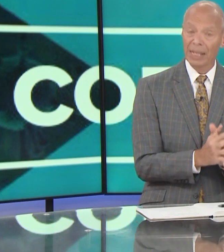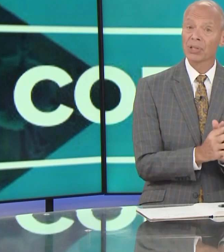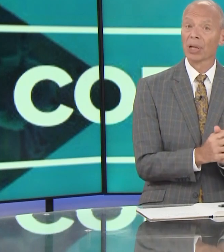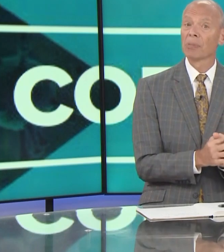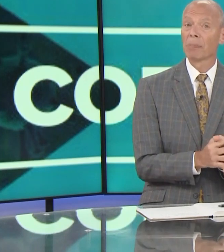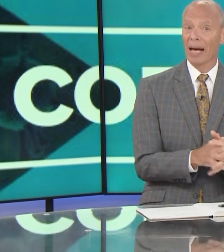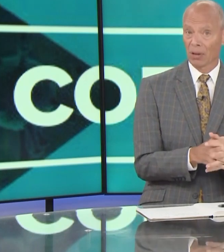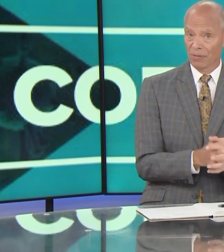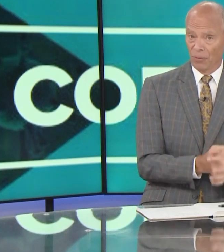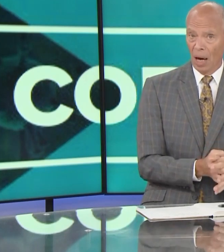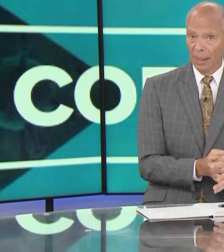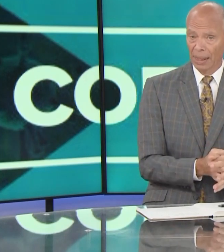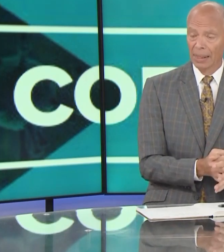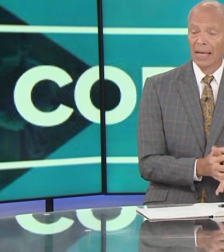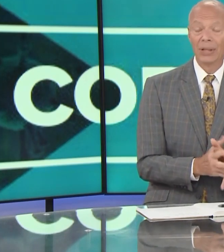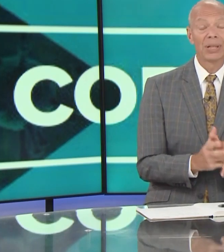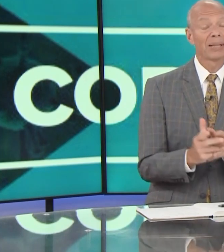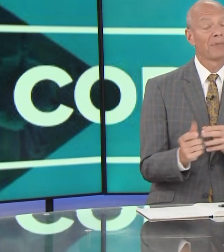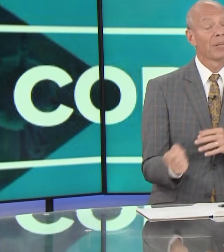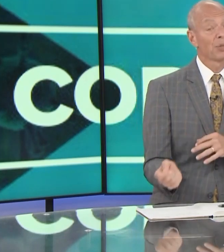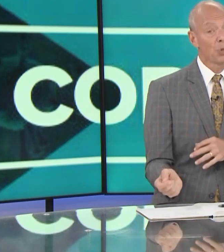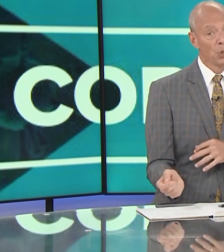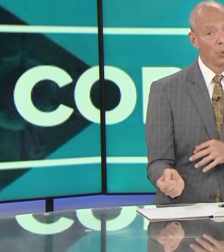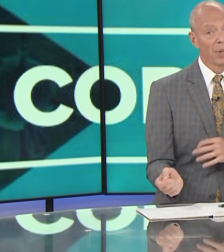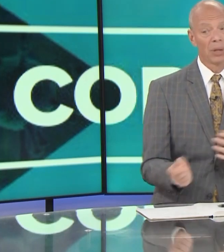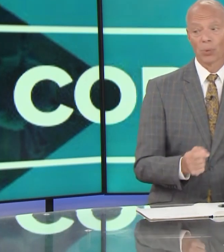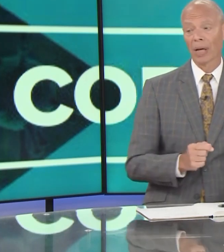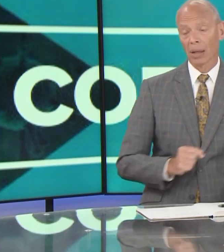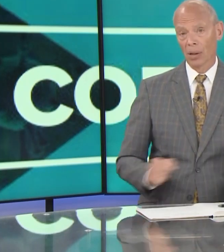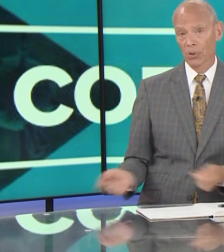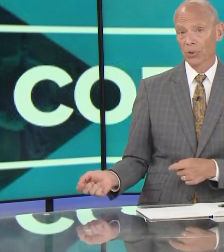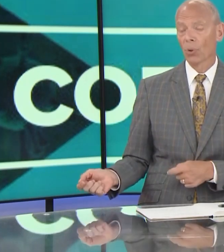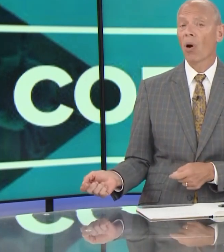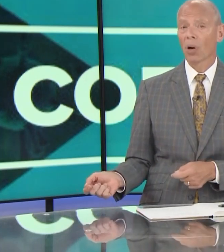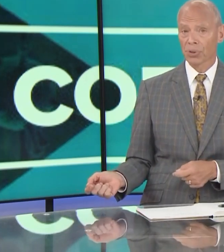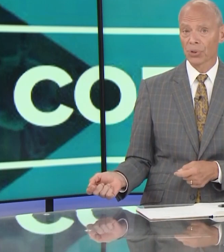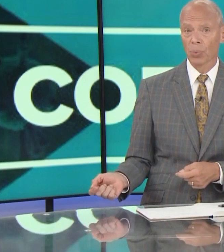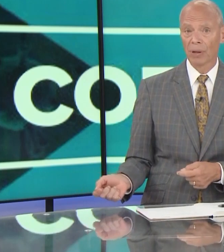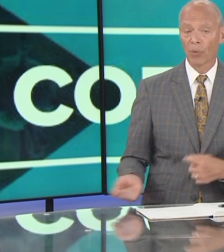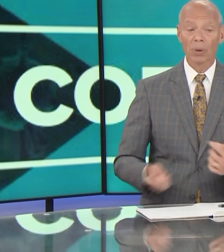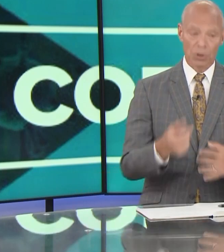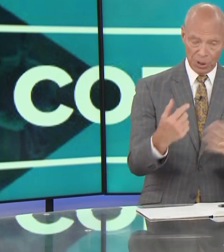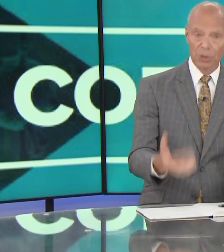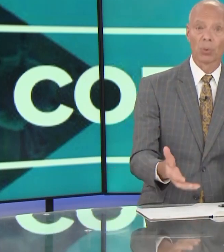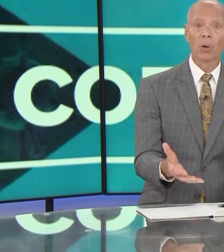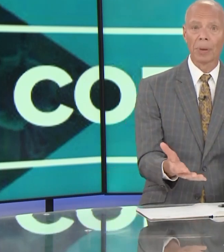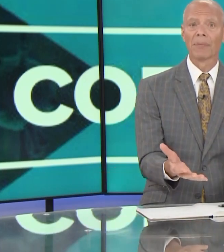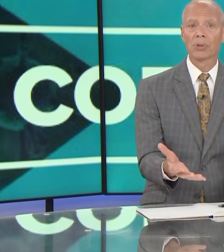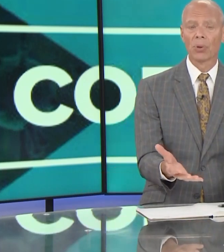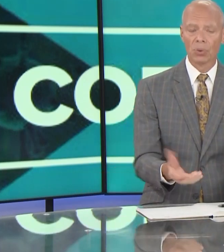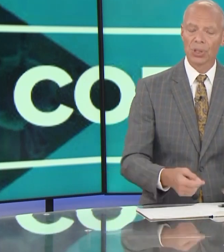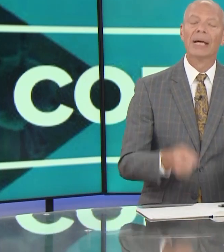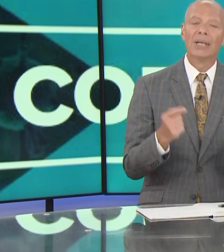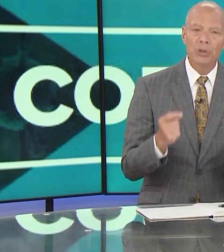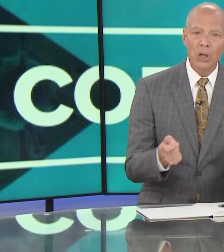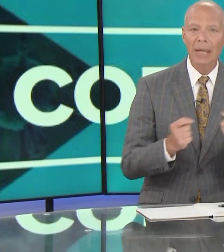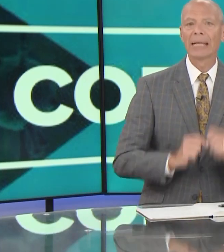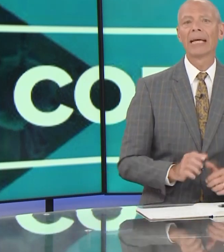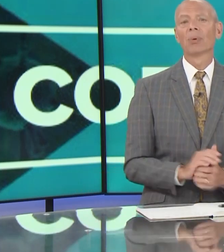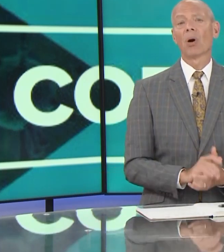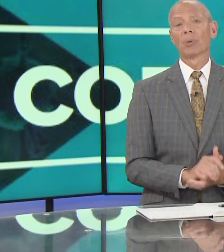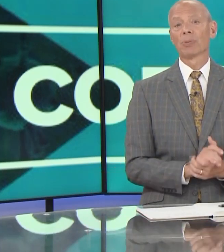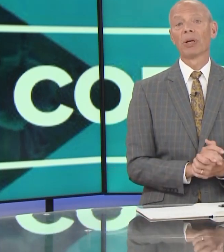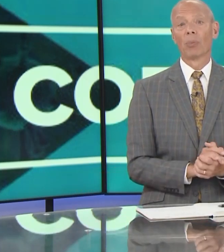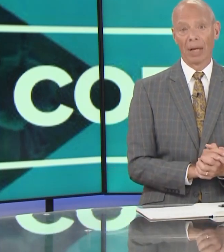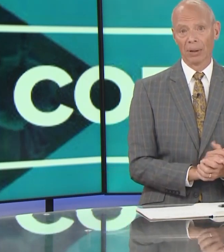of it. But he's going to be back on Friday, and you get the feeling too that as we get closer to August the 24th, the scheduled opening of the schools, Johnny